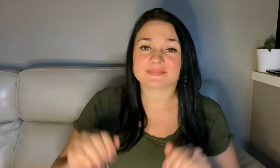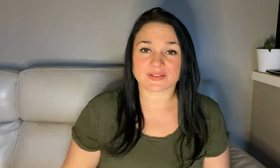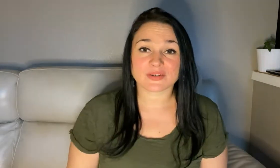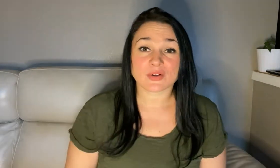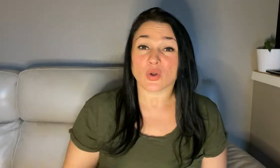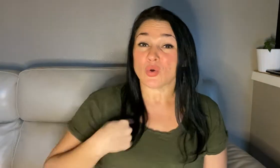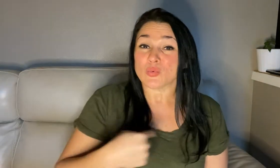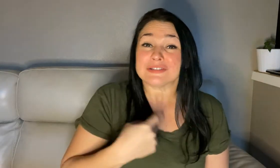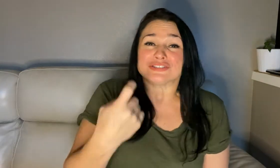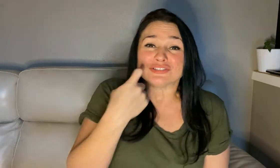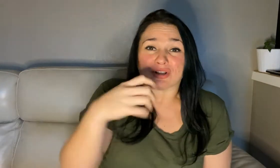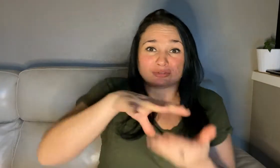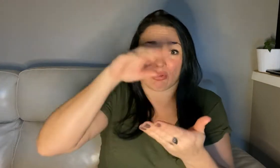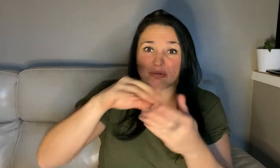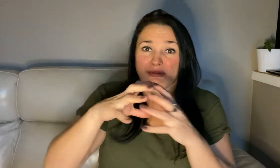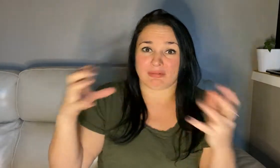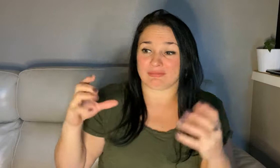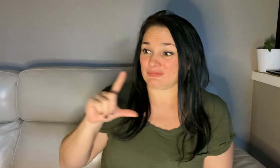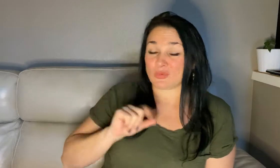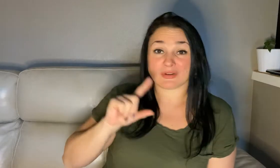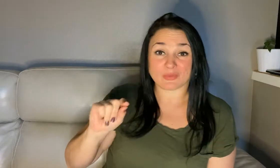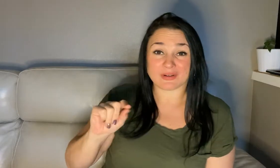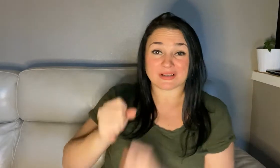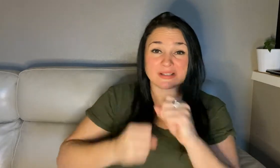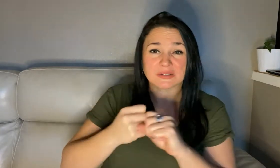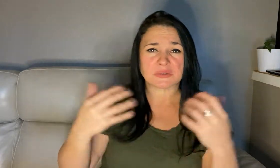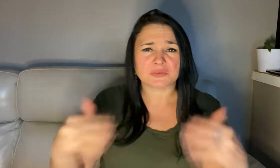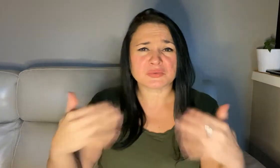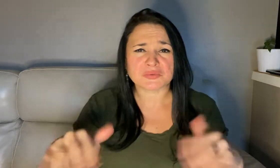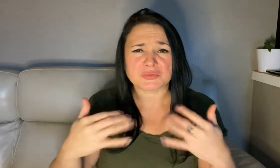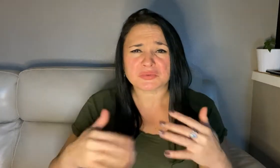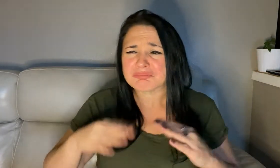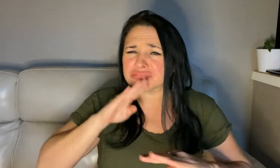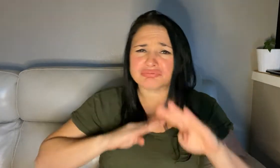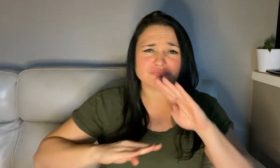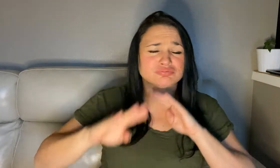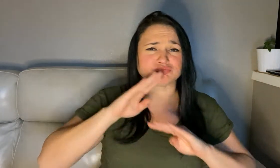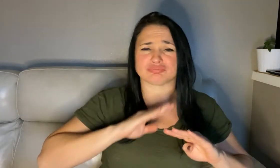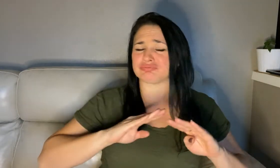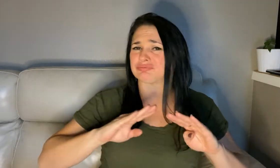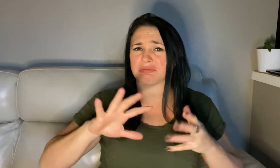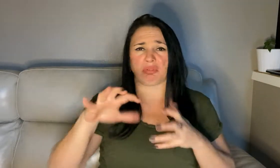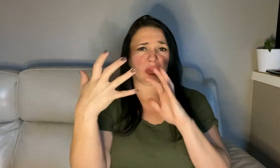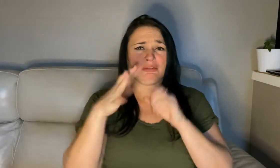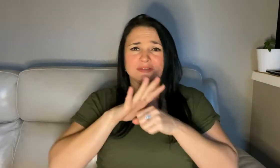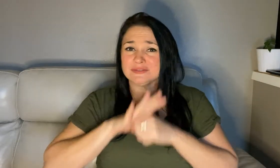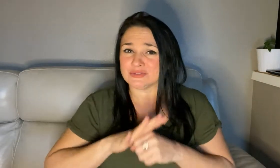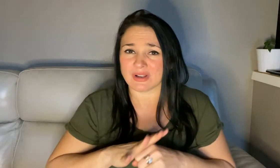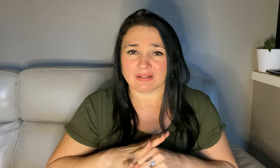new ideas. Now, we just learned a lot from the year 2020. Gosh, it was frustrations